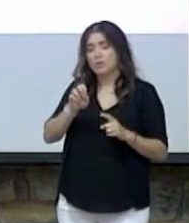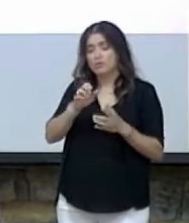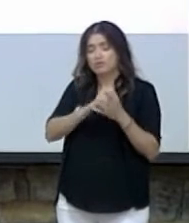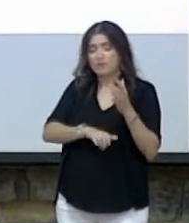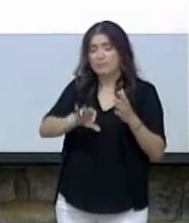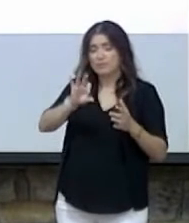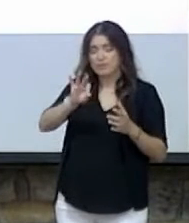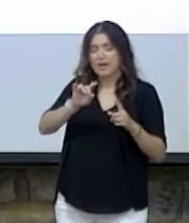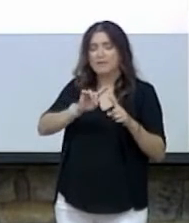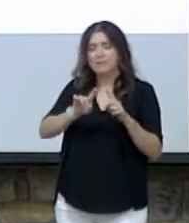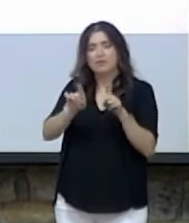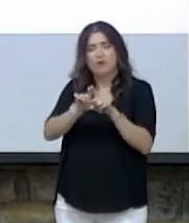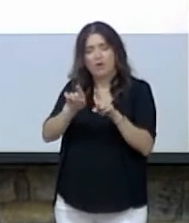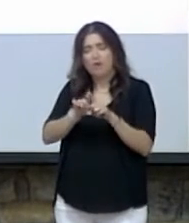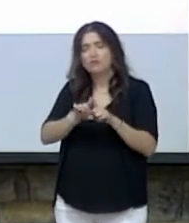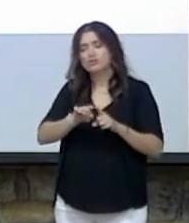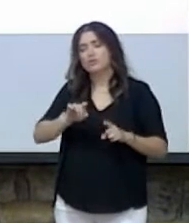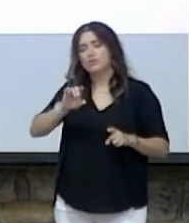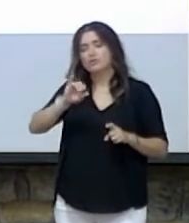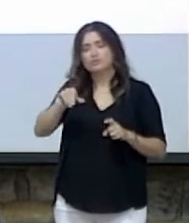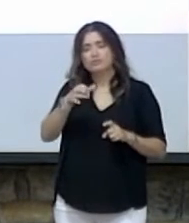chapter 6. Turn with me there.